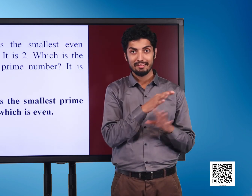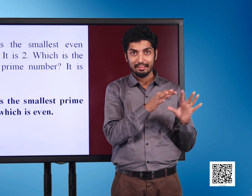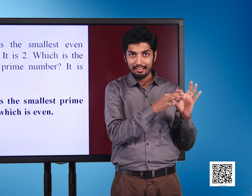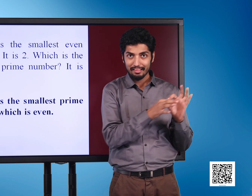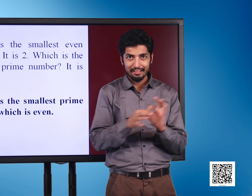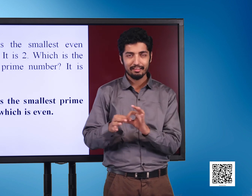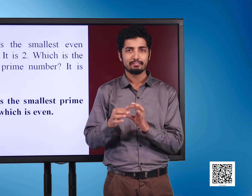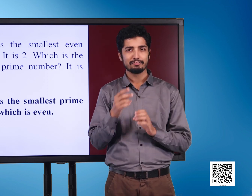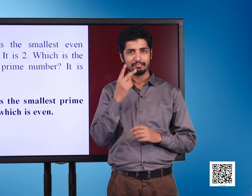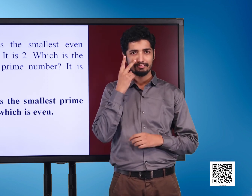A.